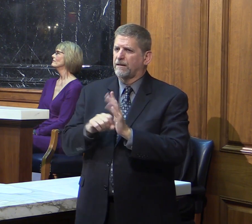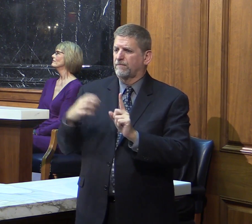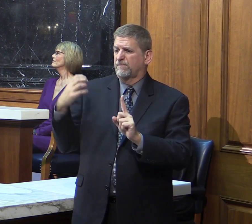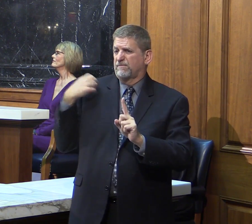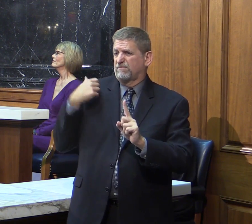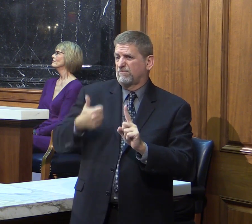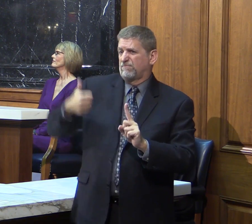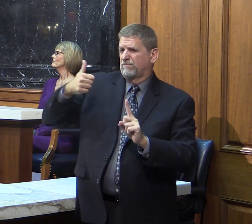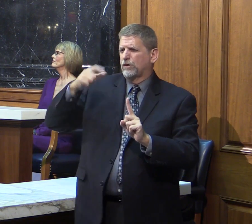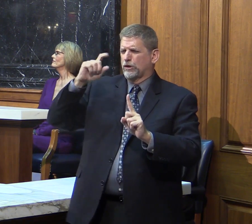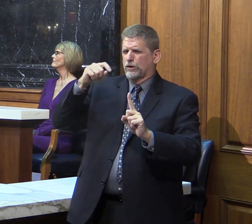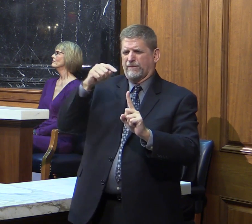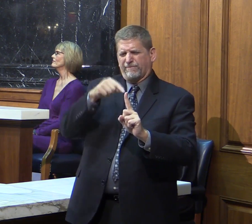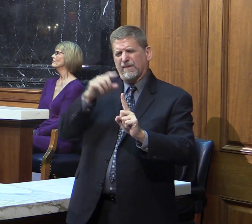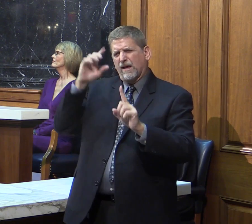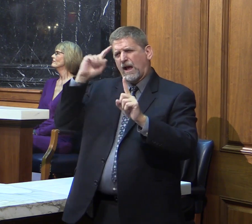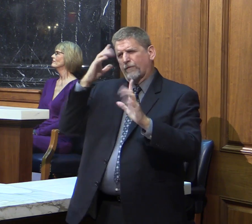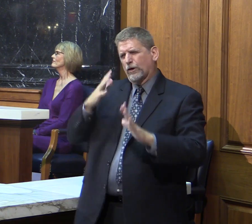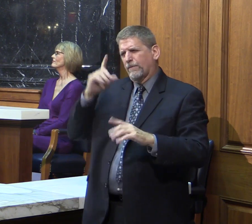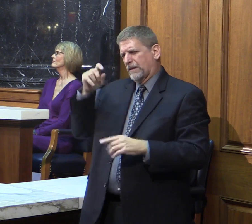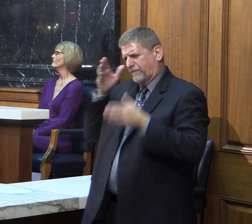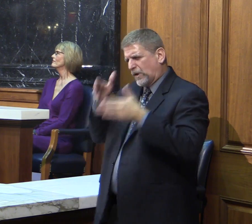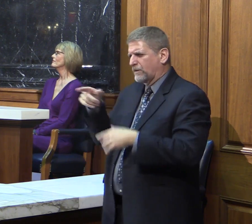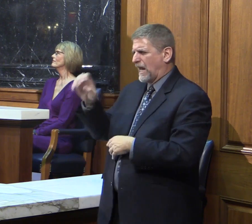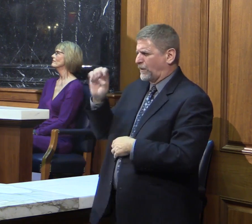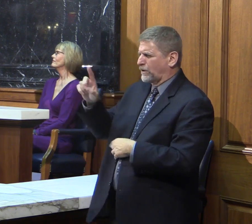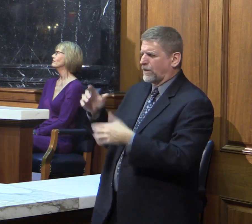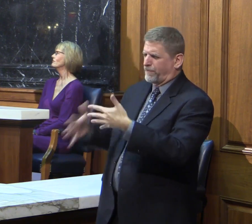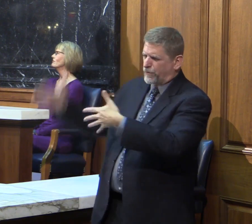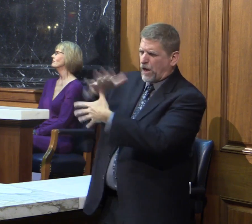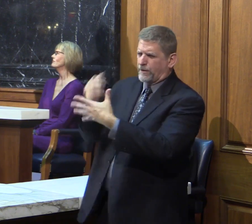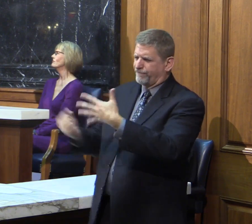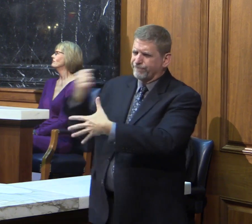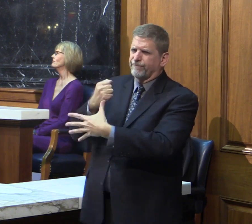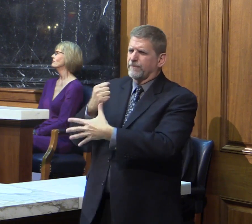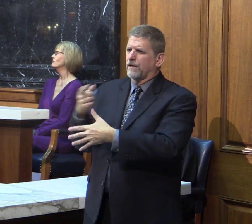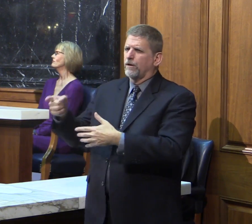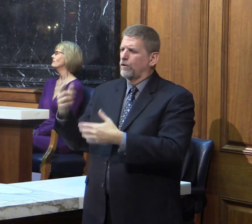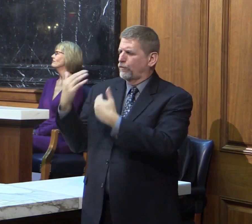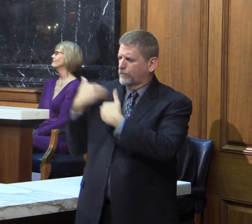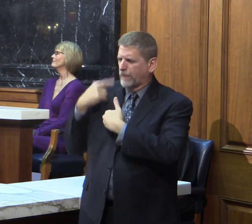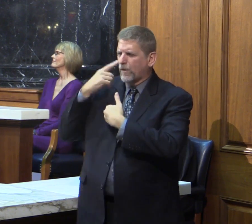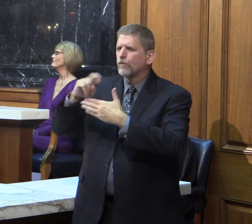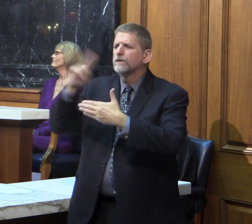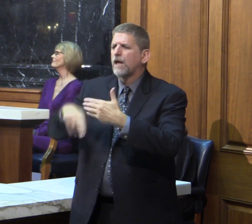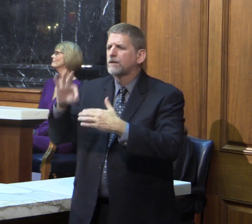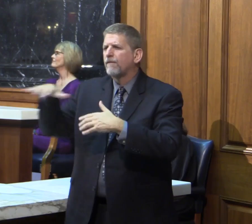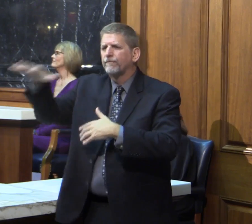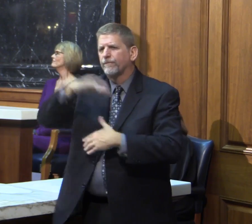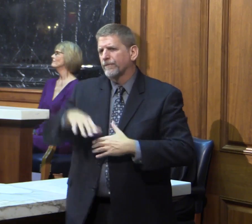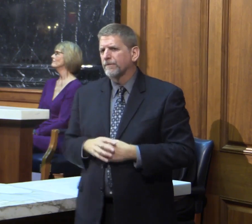governor should set education priorities and be held accountable for the results. I have great